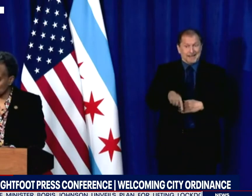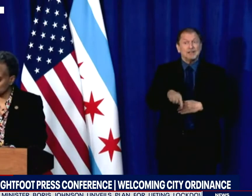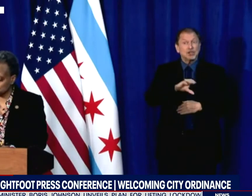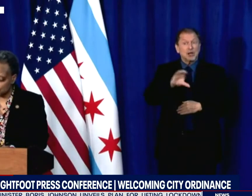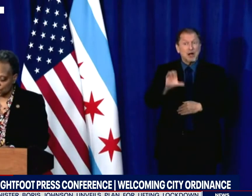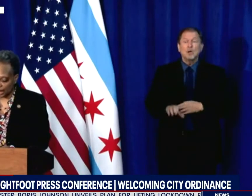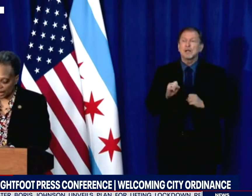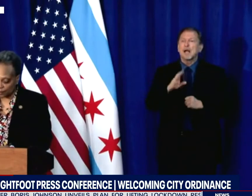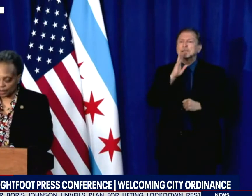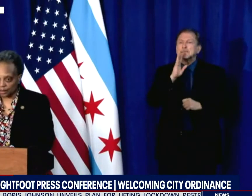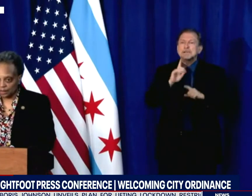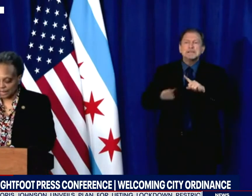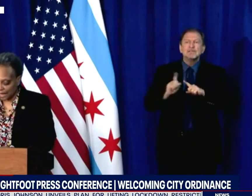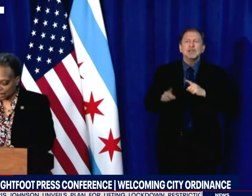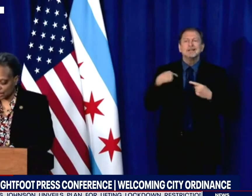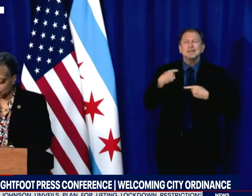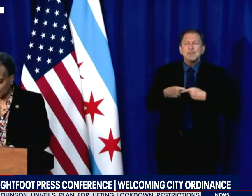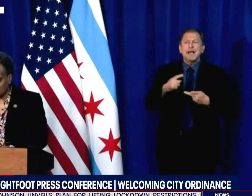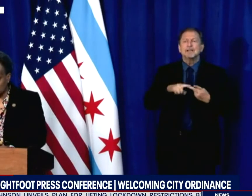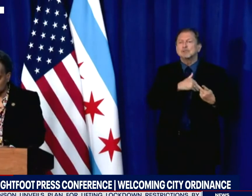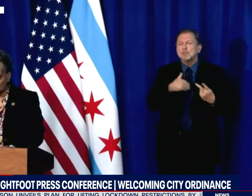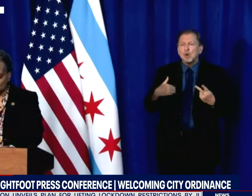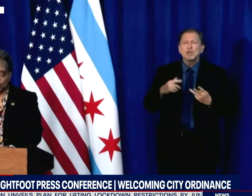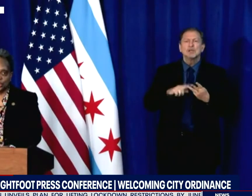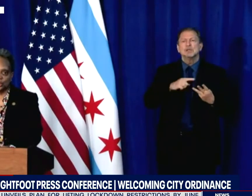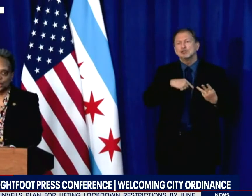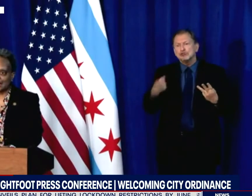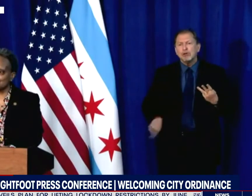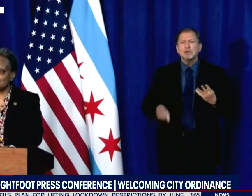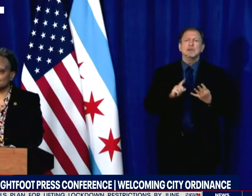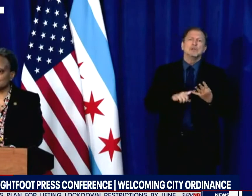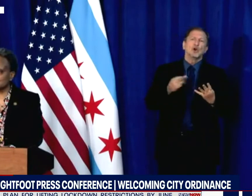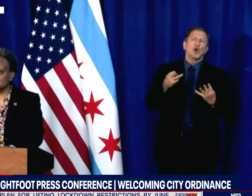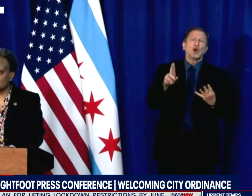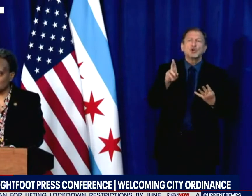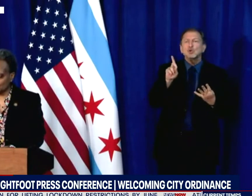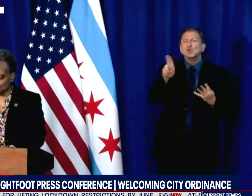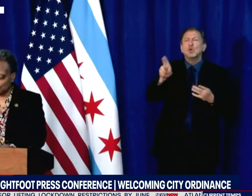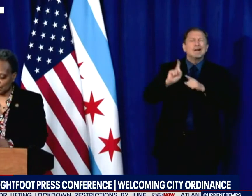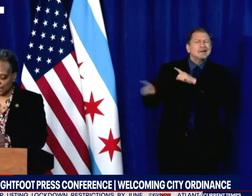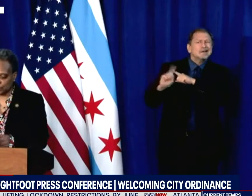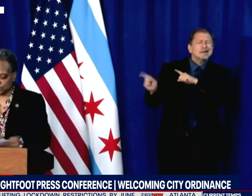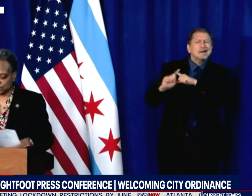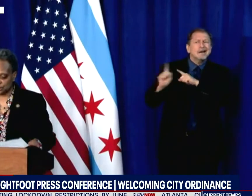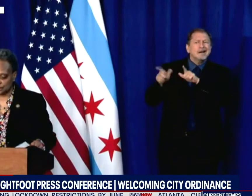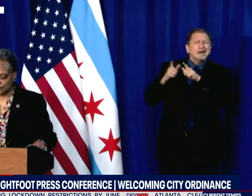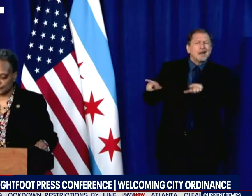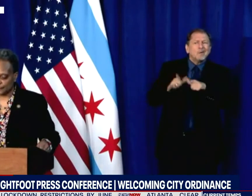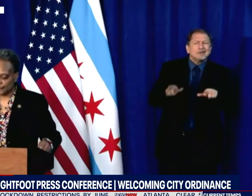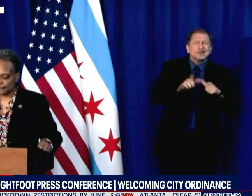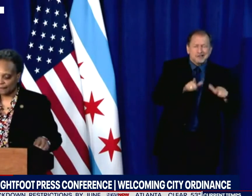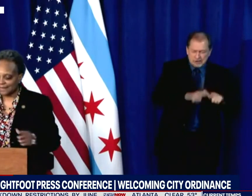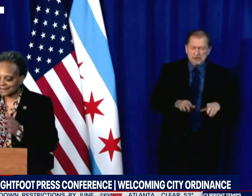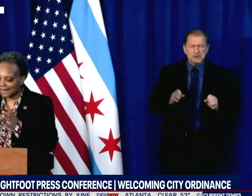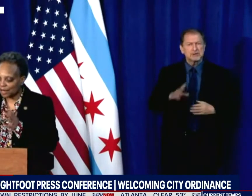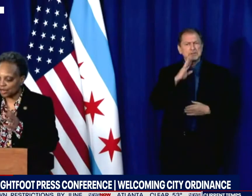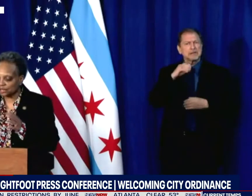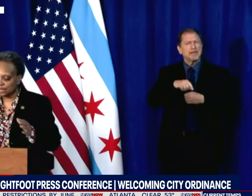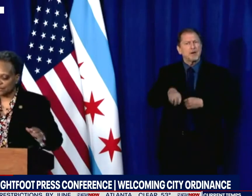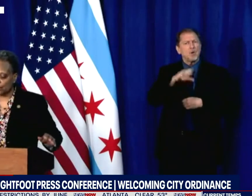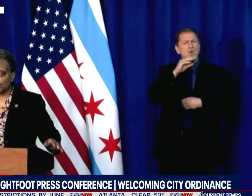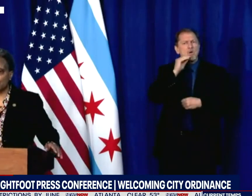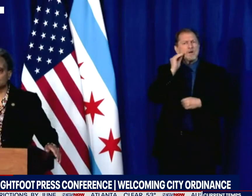Spanish or Polish or Arabic, Tagalong, Chinese, Erdo, and many, many other languages. And